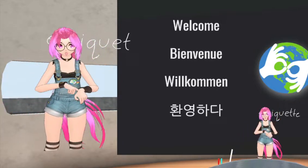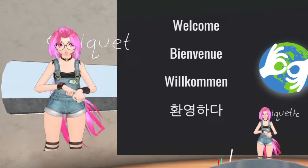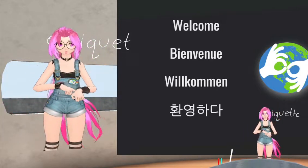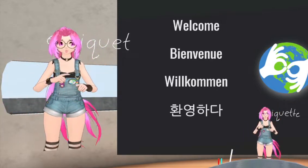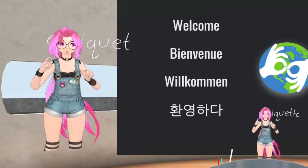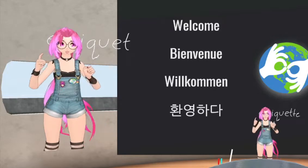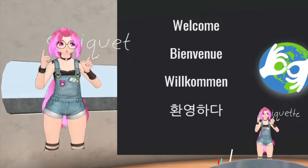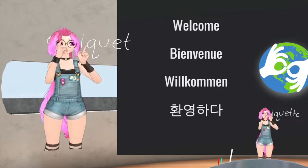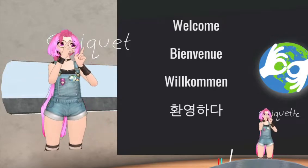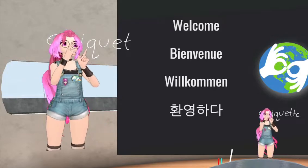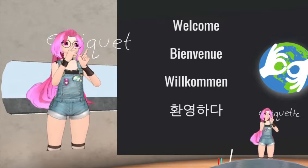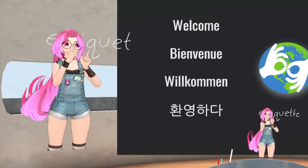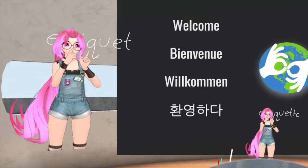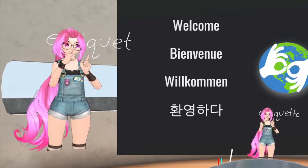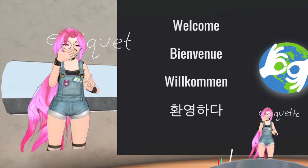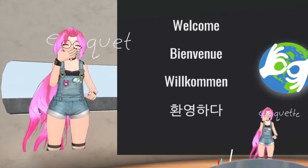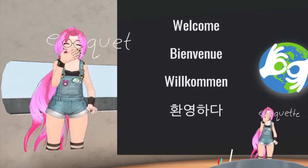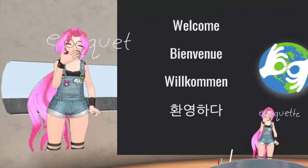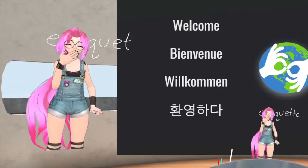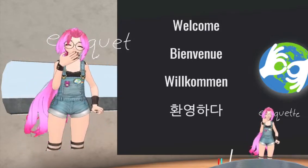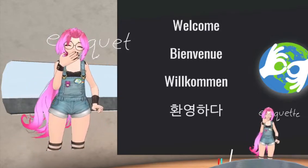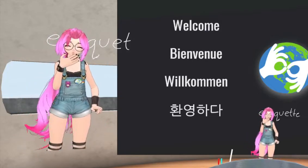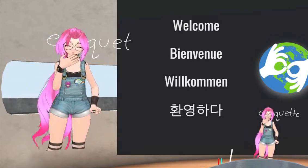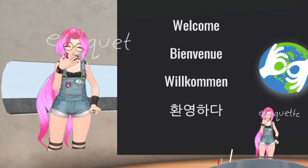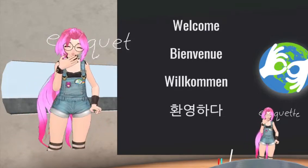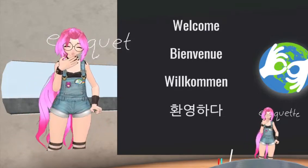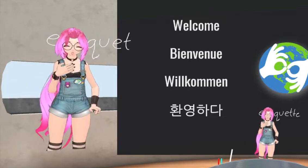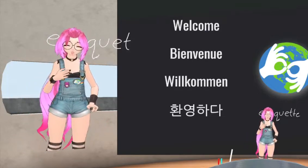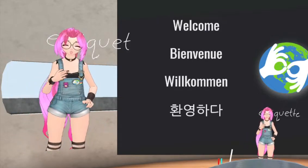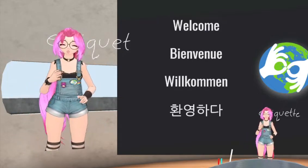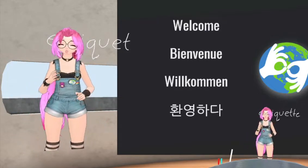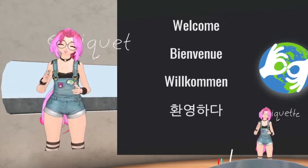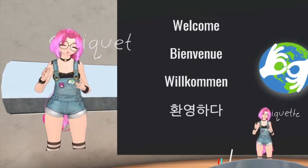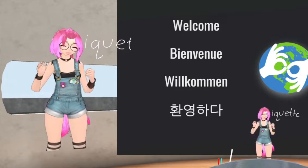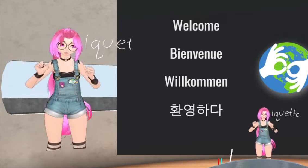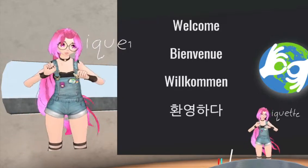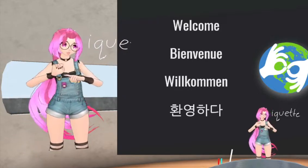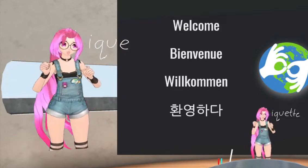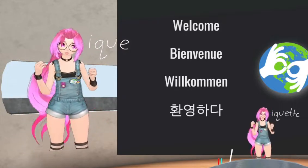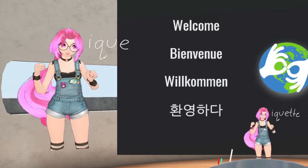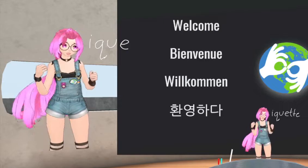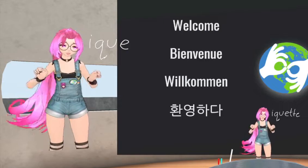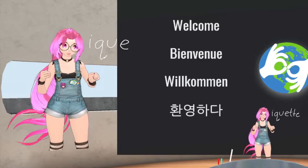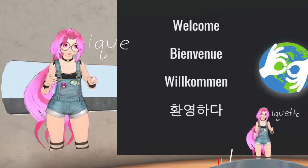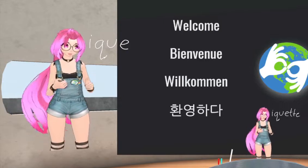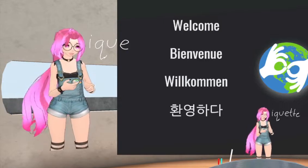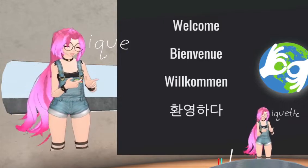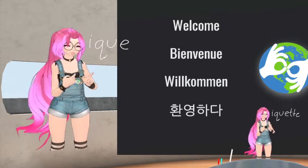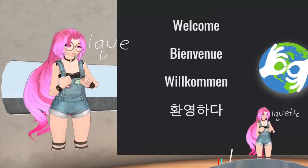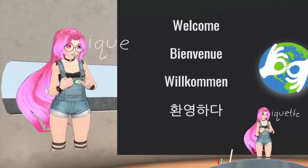T or D? T. Okay. I was gonna put D, so I'm on the wrong track. Ed.